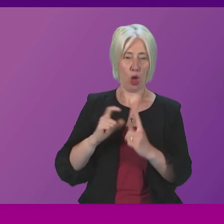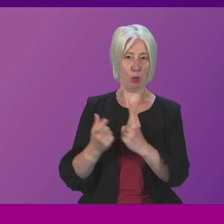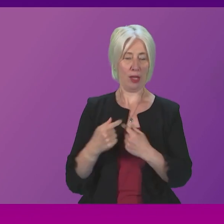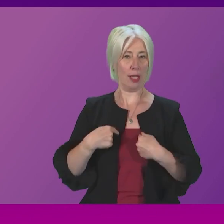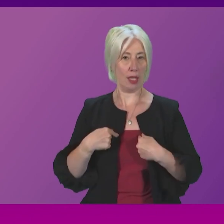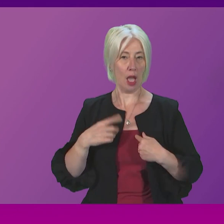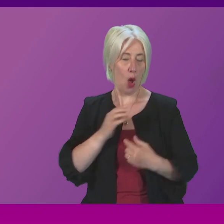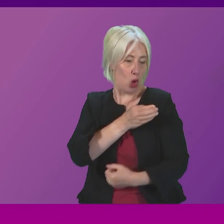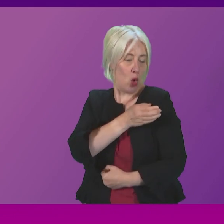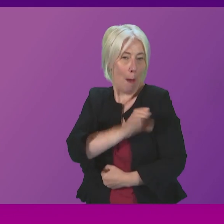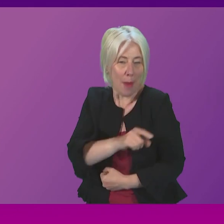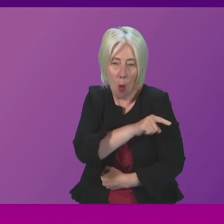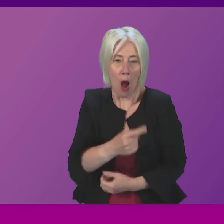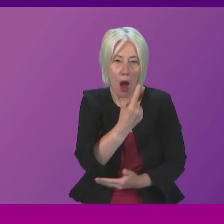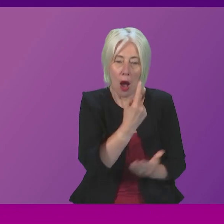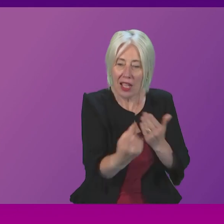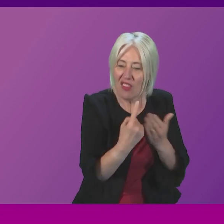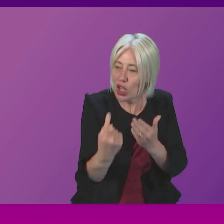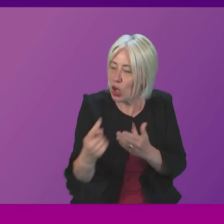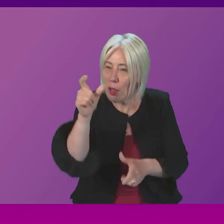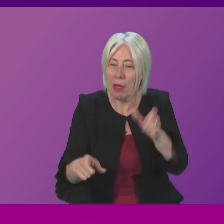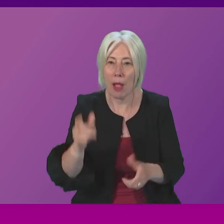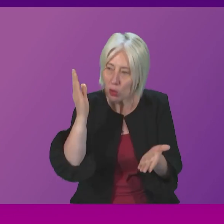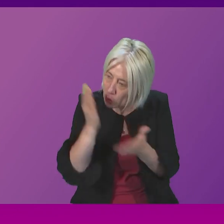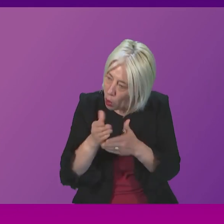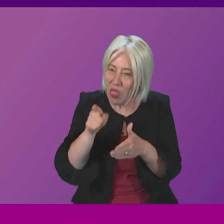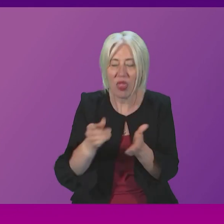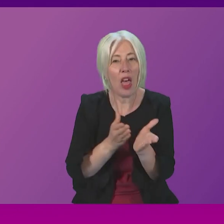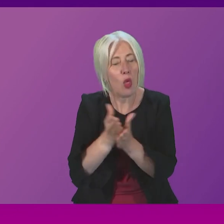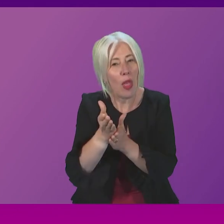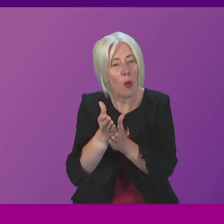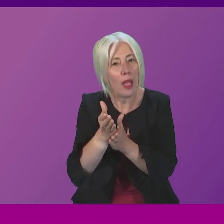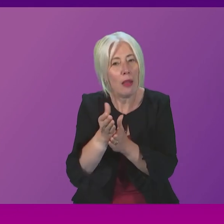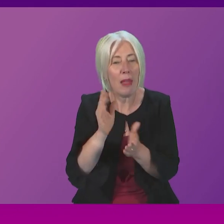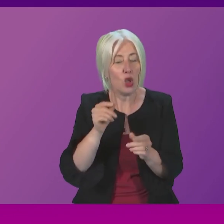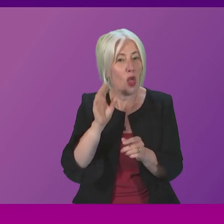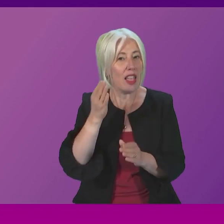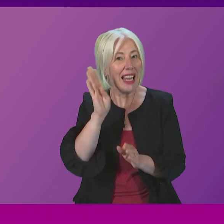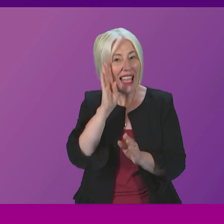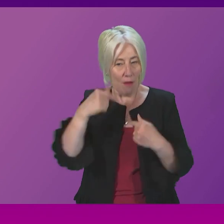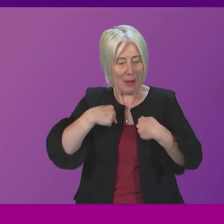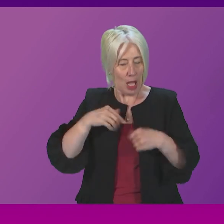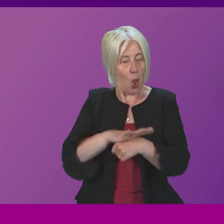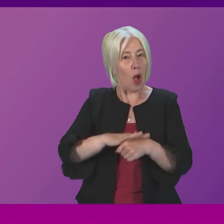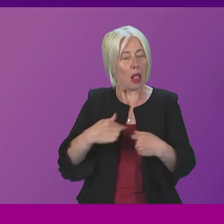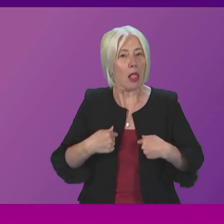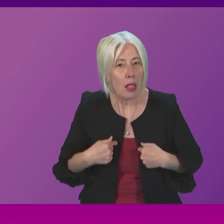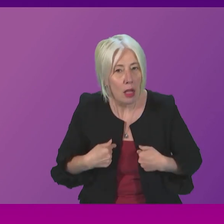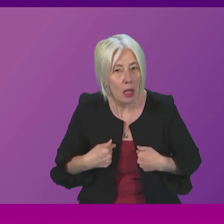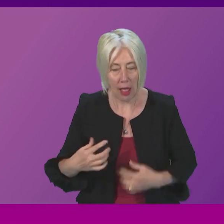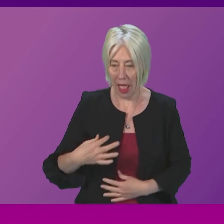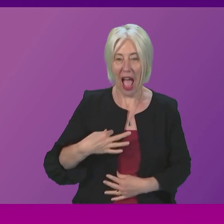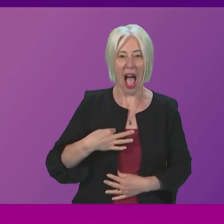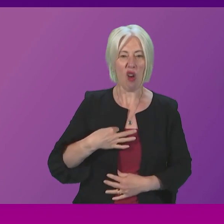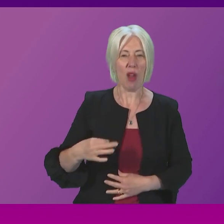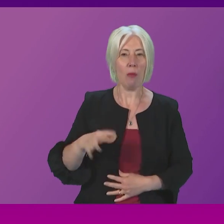want to empower more individuals to actually come through that way and hear local voice. The reason being is that, you know, I represent a